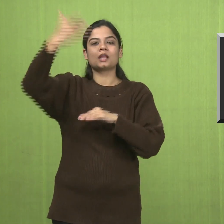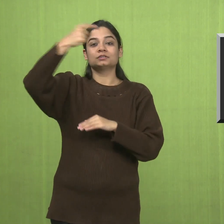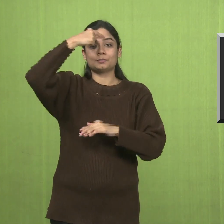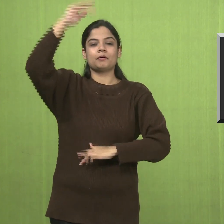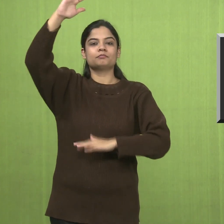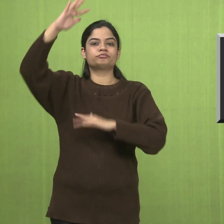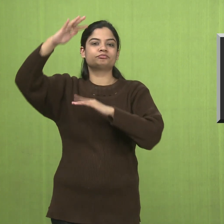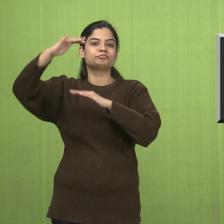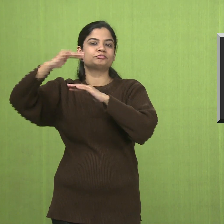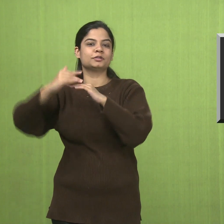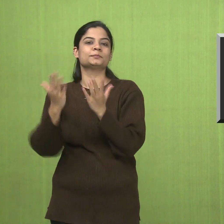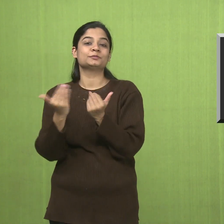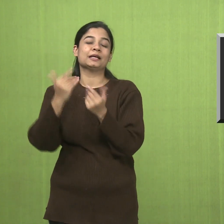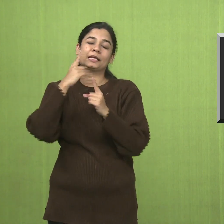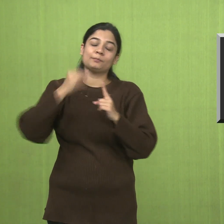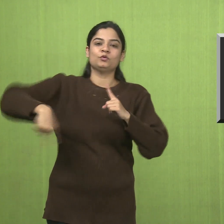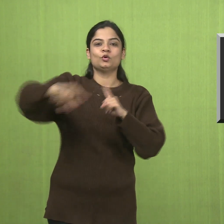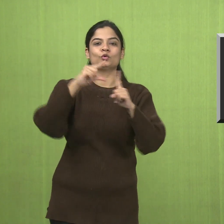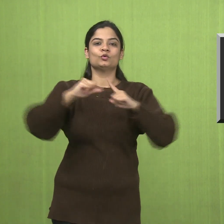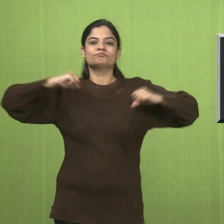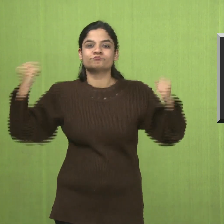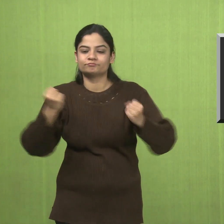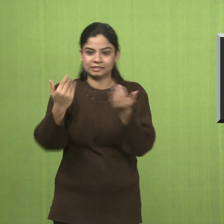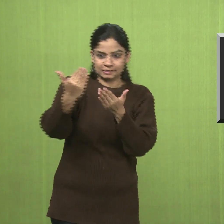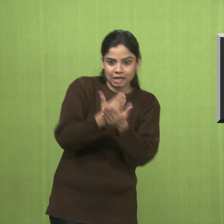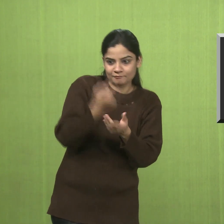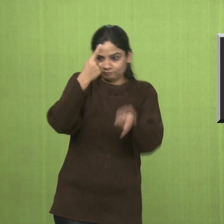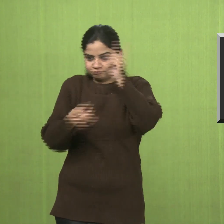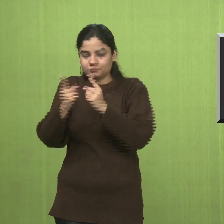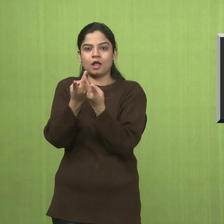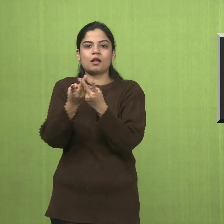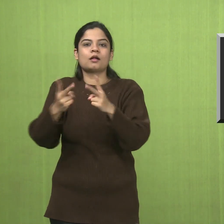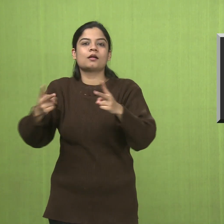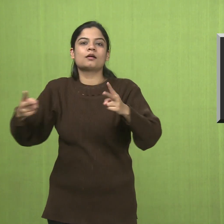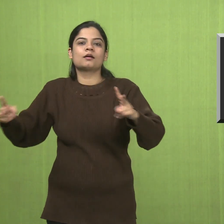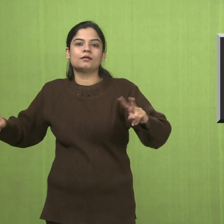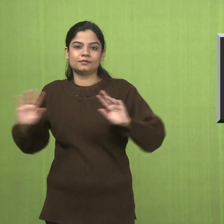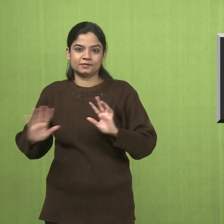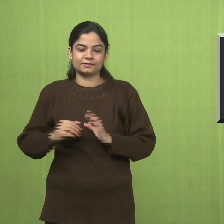extinct. So hence we need to conserve these energy resources so that they can be done for future generations